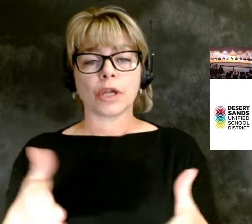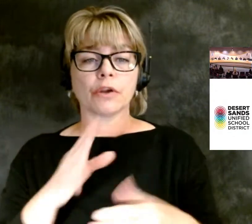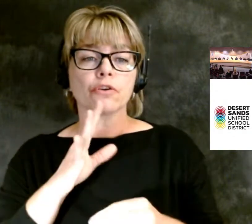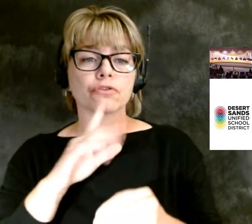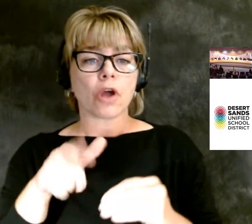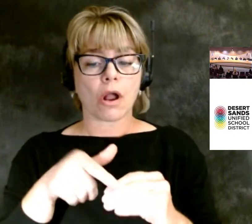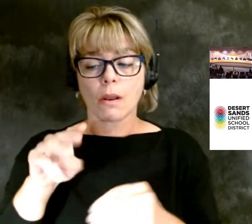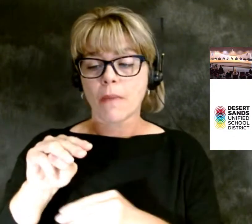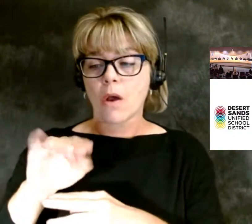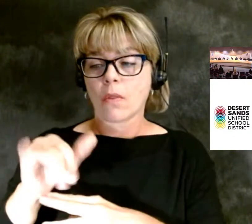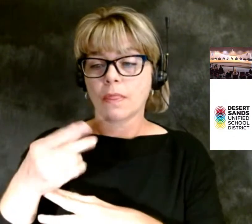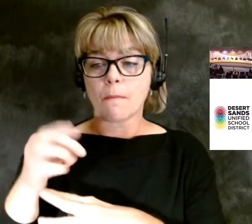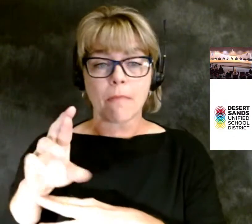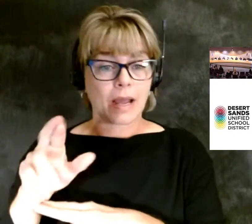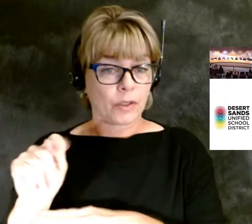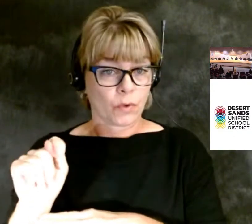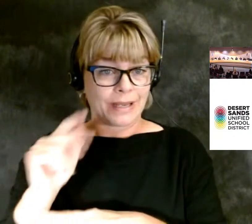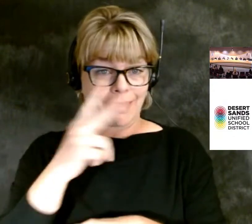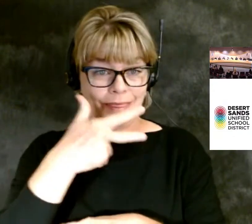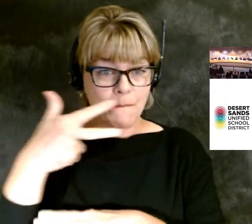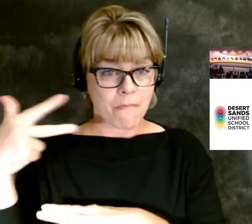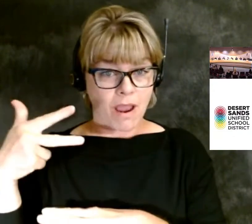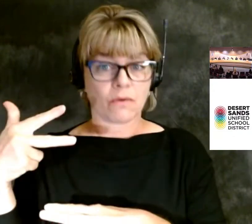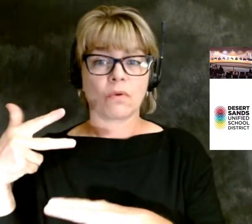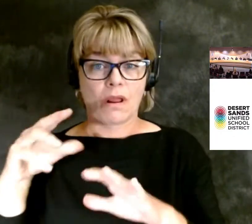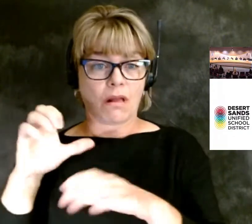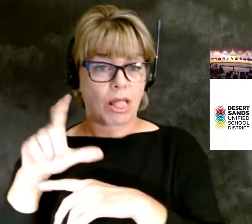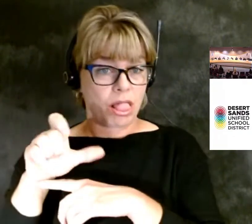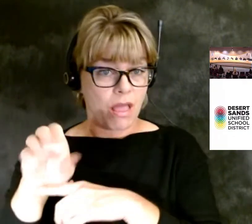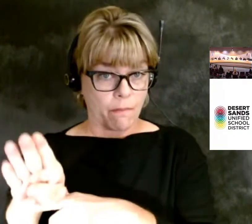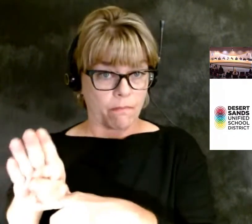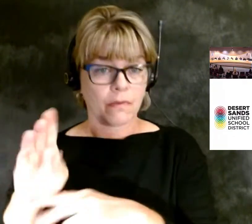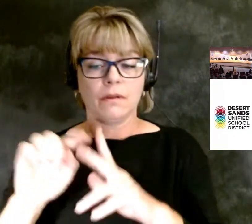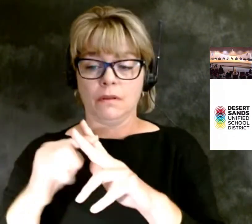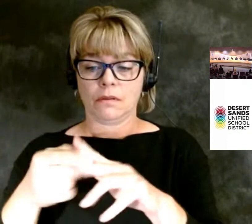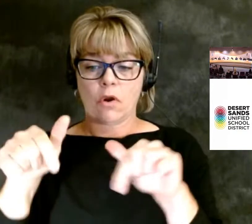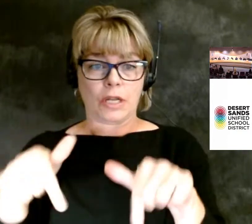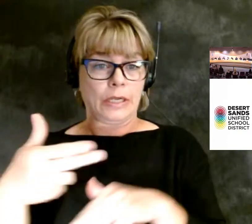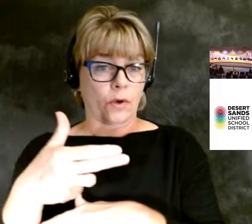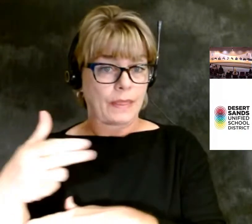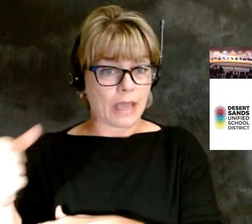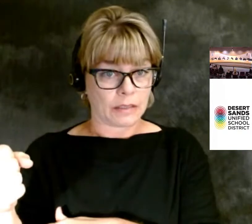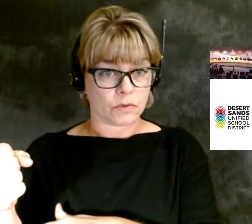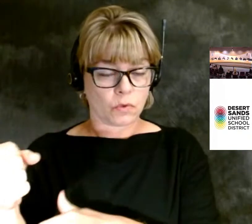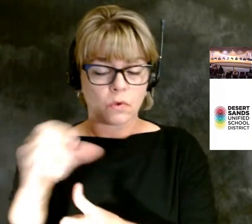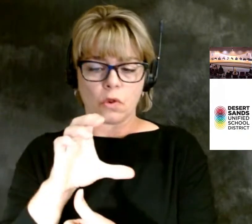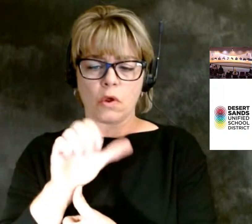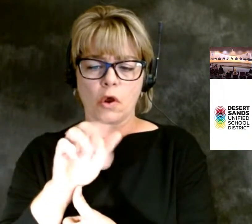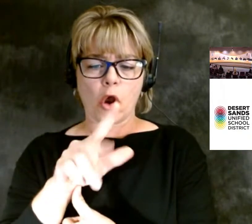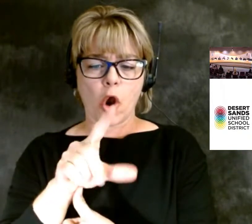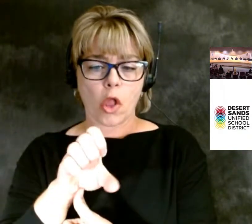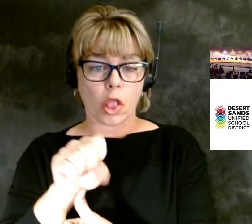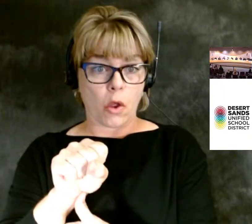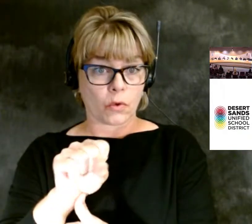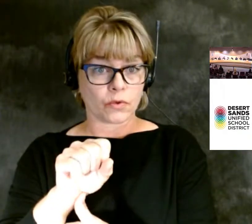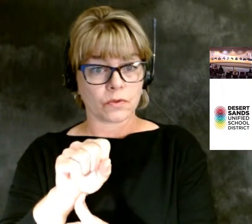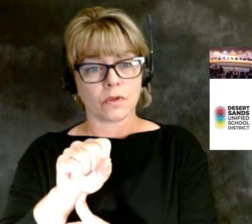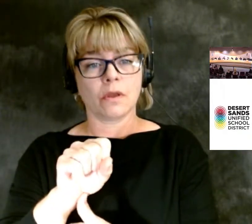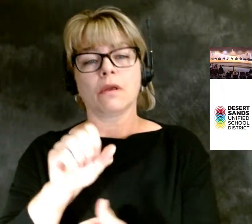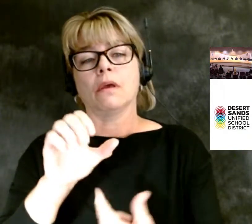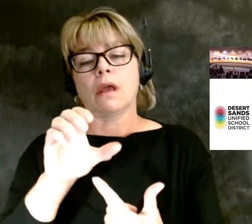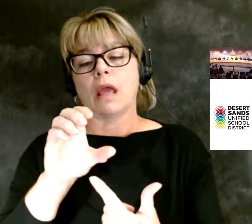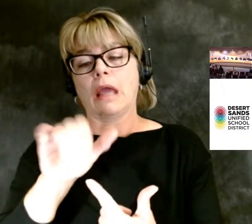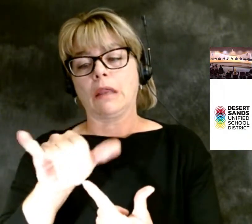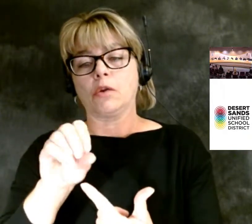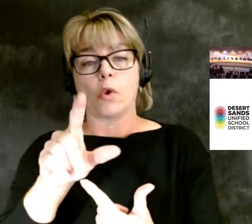that started at Indio High School. It was started by Carlos Gomez and Yolanda Delora, both counselors at Indio